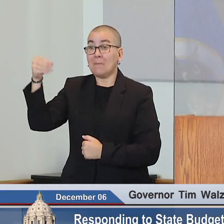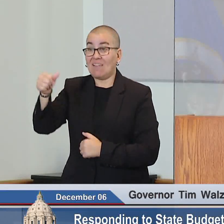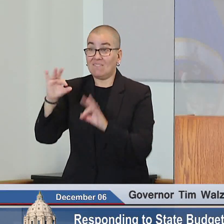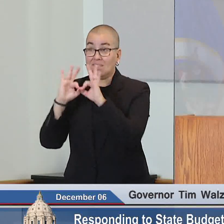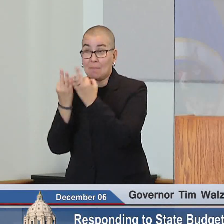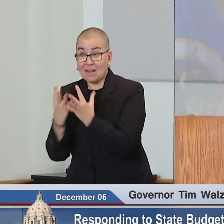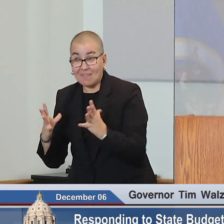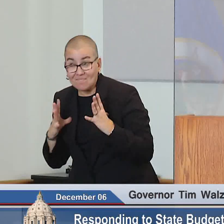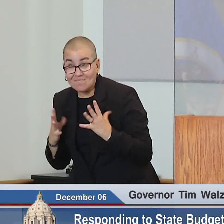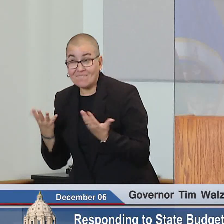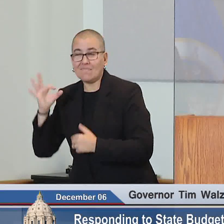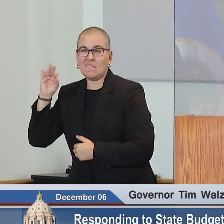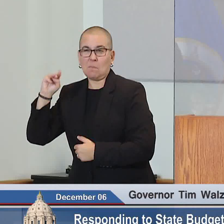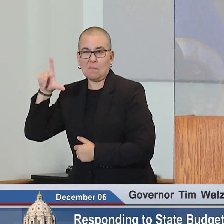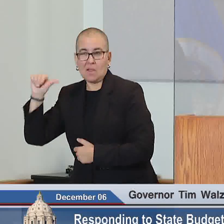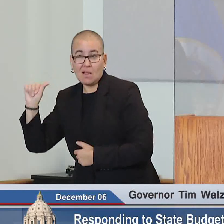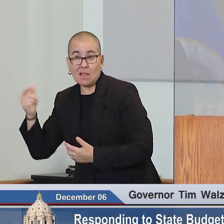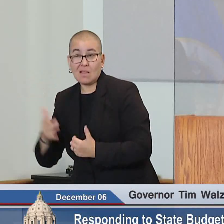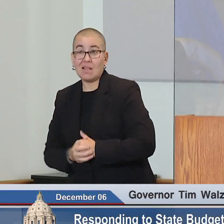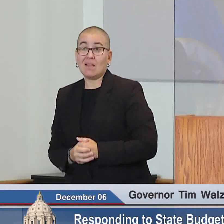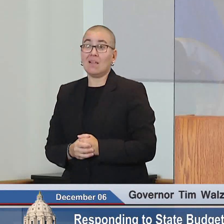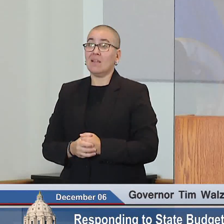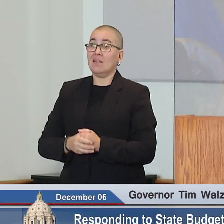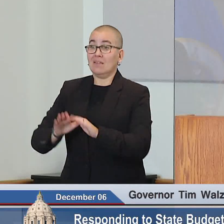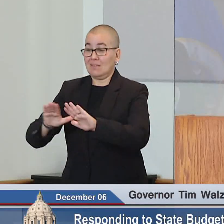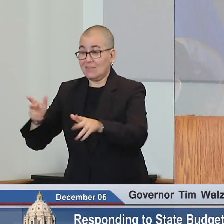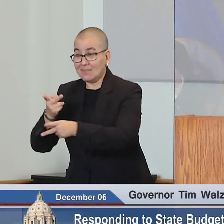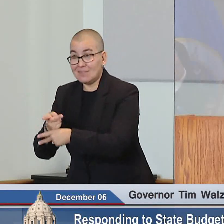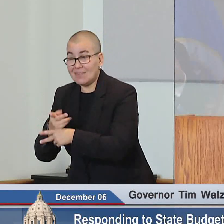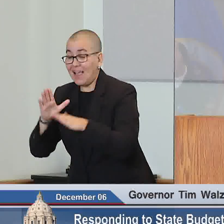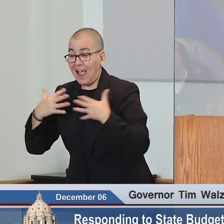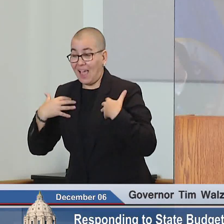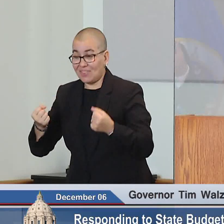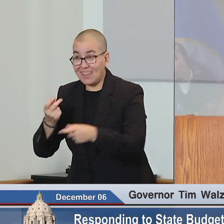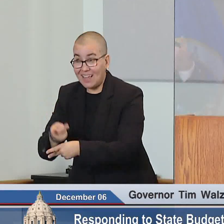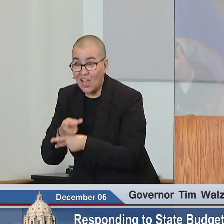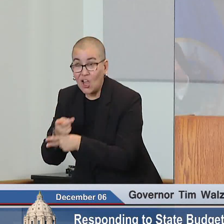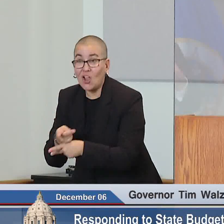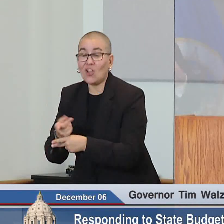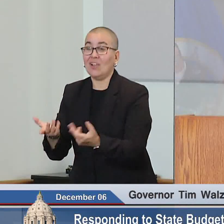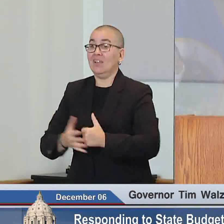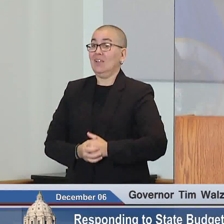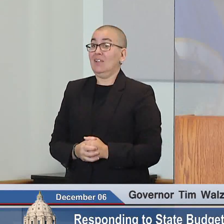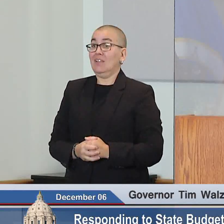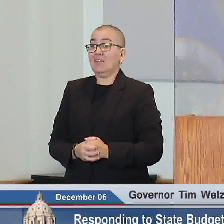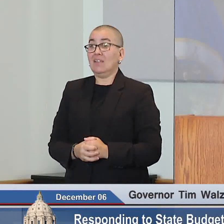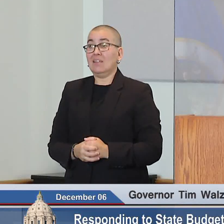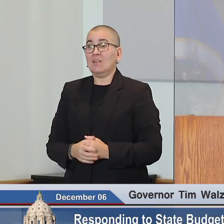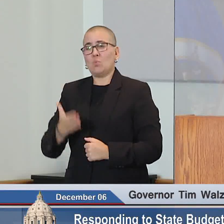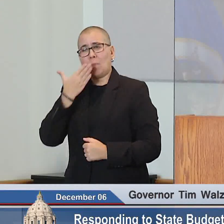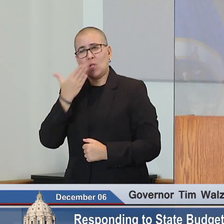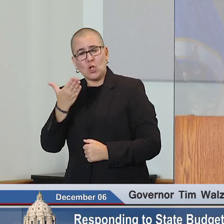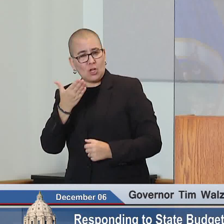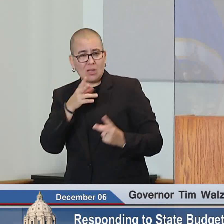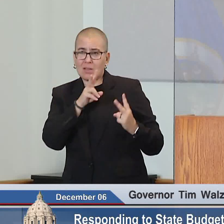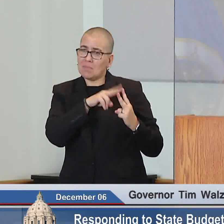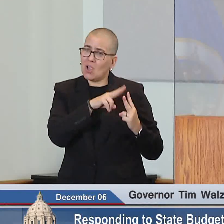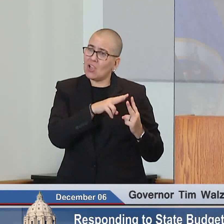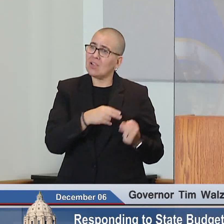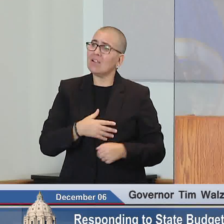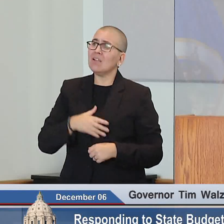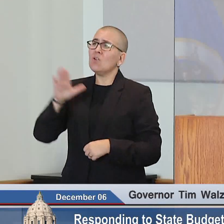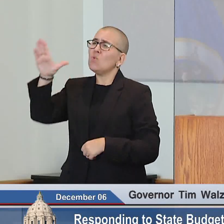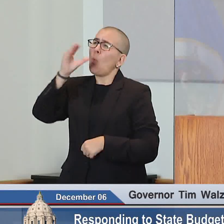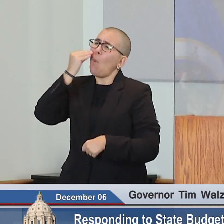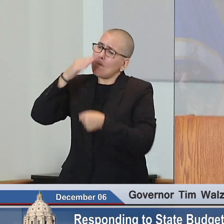access, some of those things. At the same time, being good partners with local government to reduce some of those. Because this was my